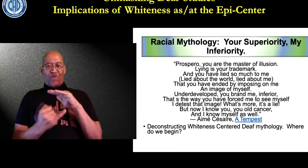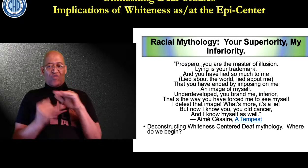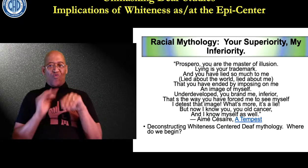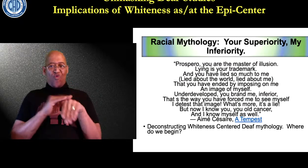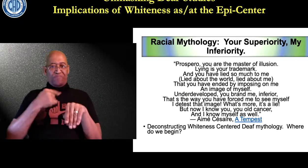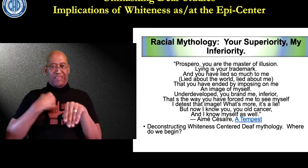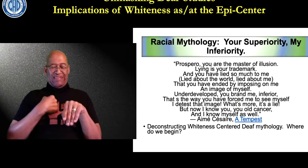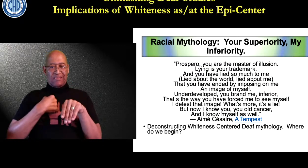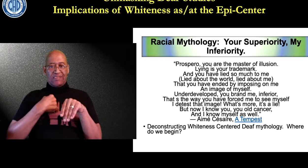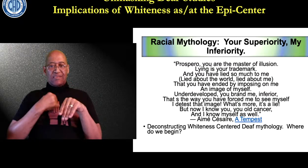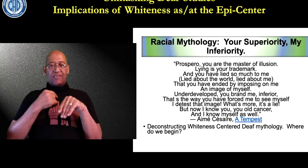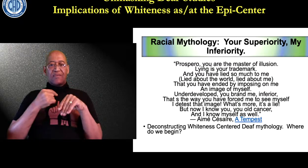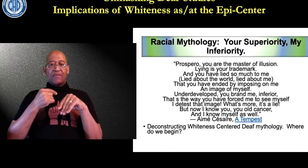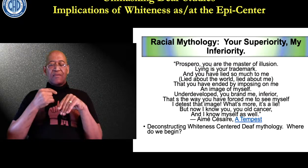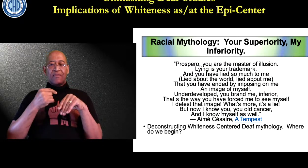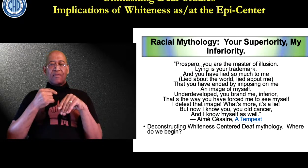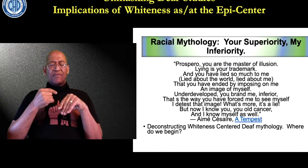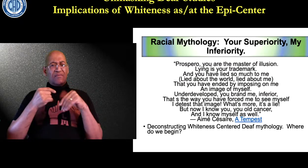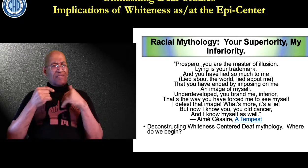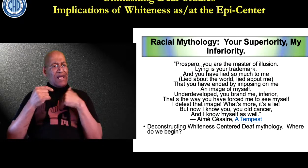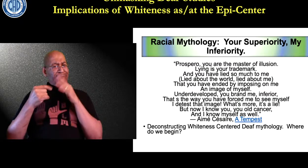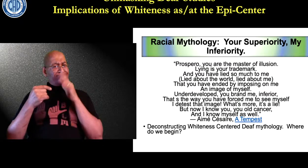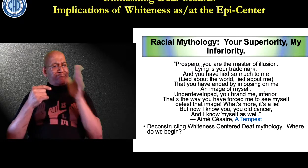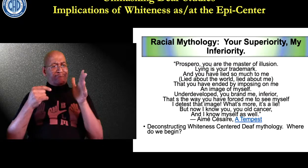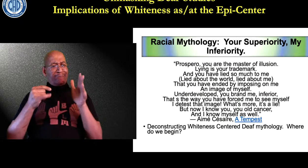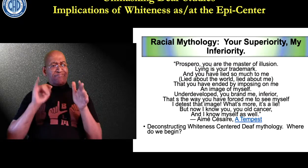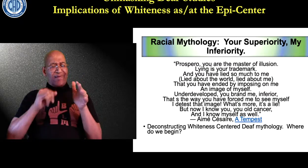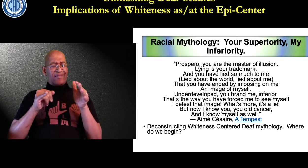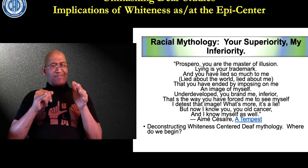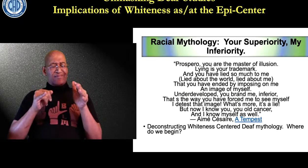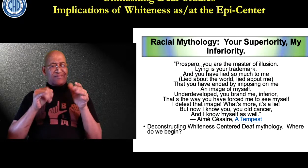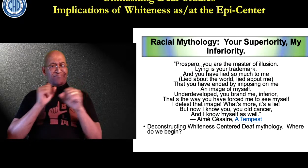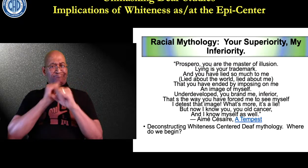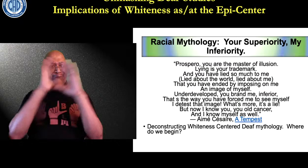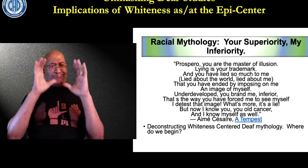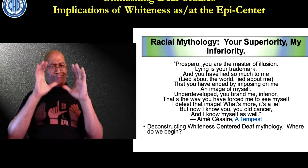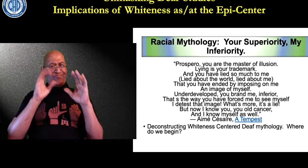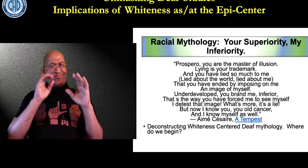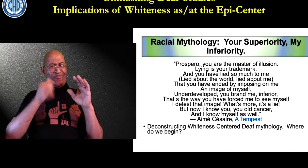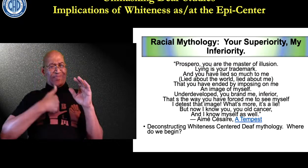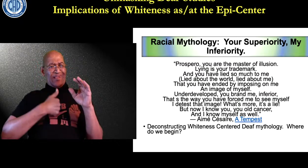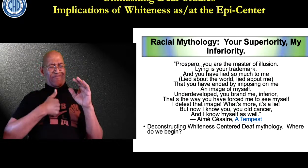inferiority. But you're forcing that identity of